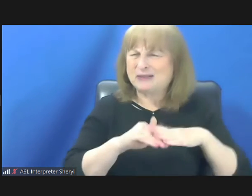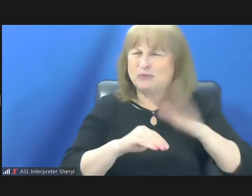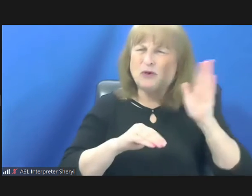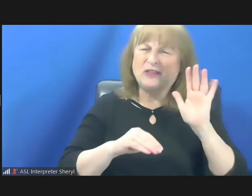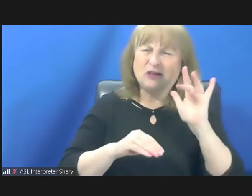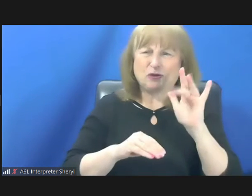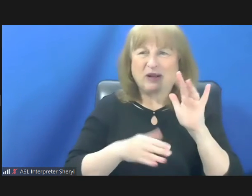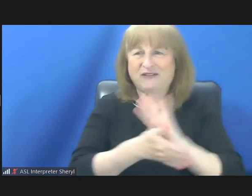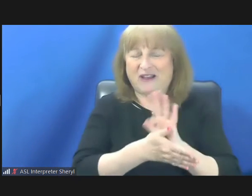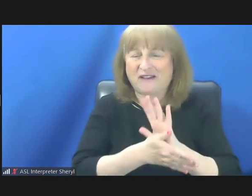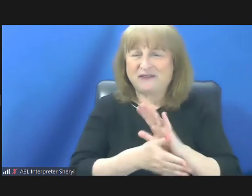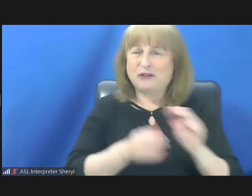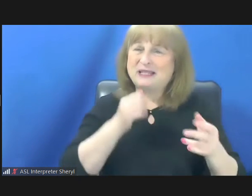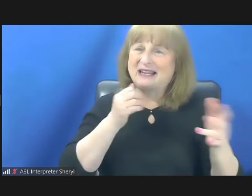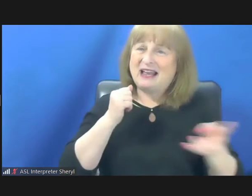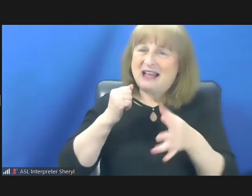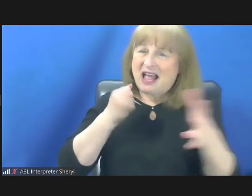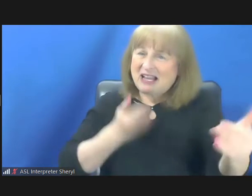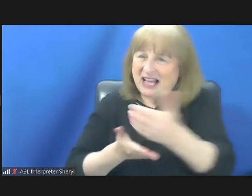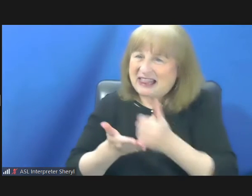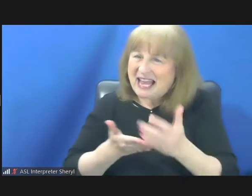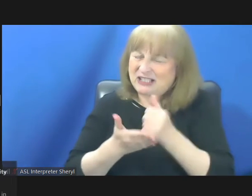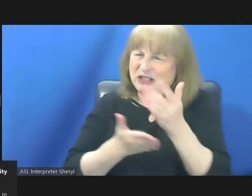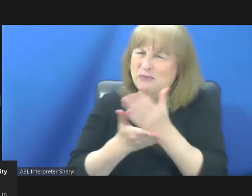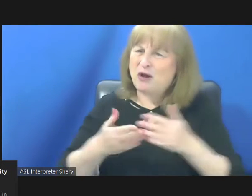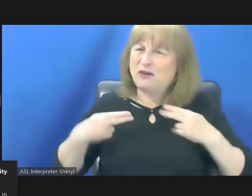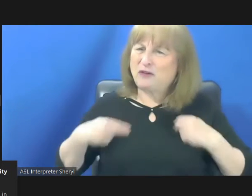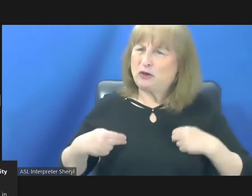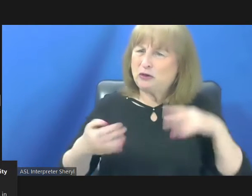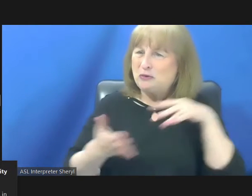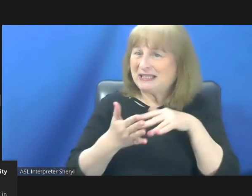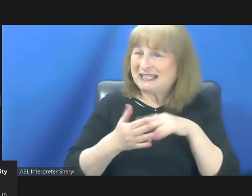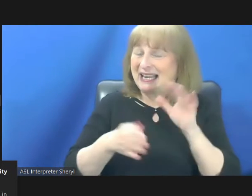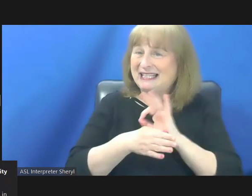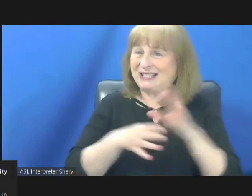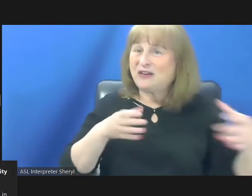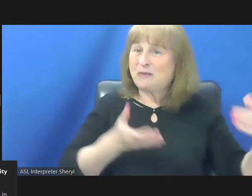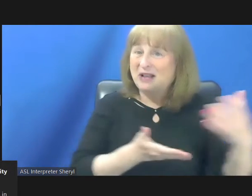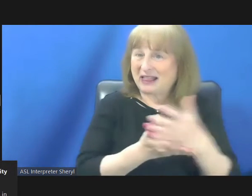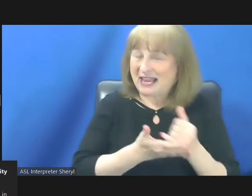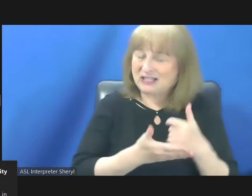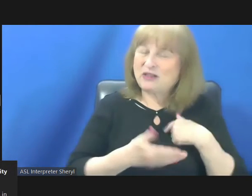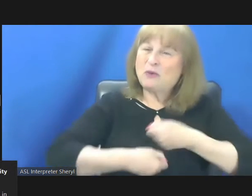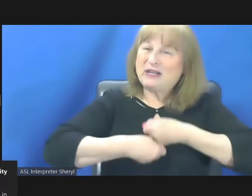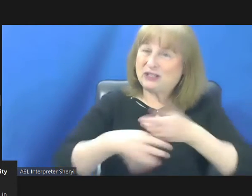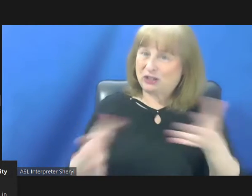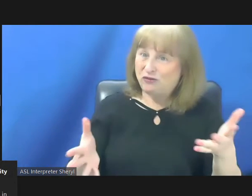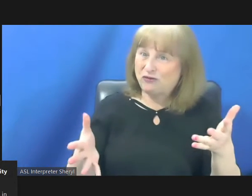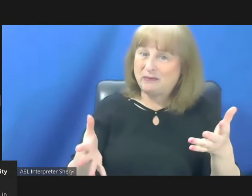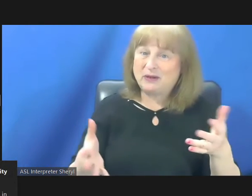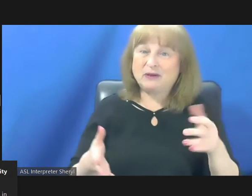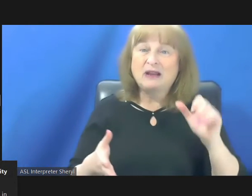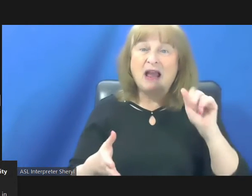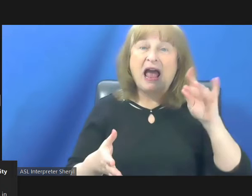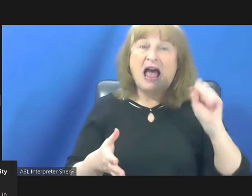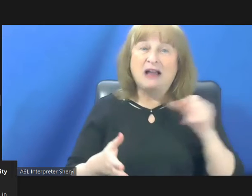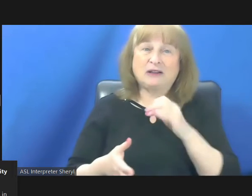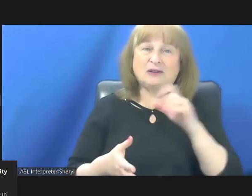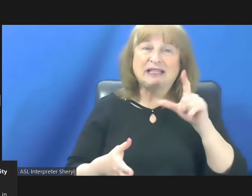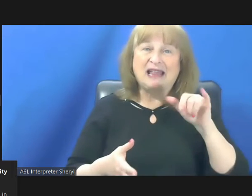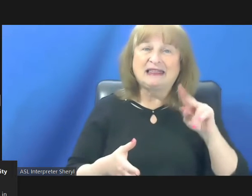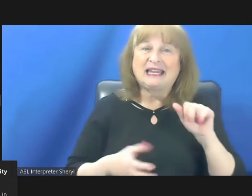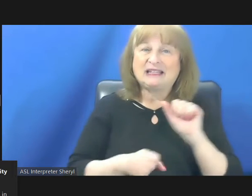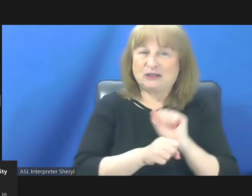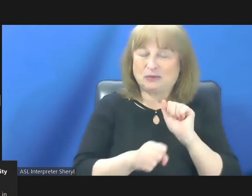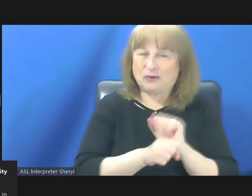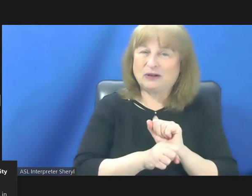25 films and collections that are a part of the Human Studies Film Collection and that we distribute. Ákos and Lina's works are one of